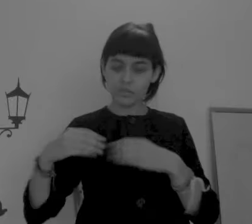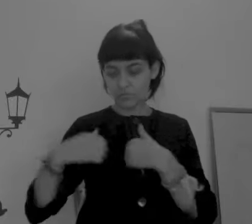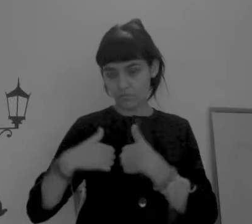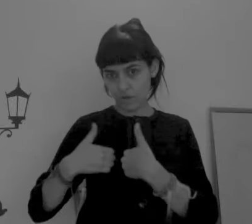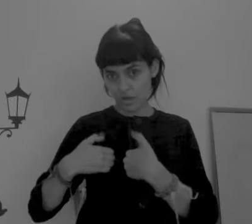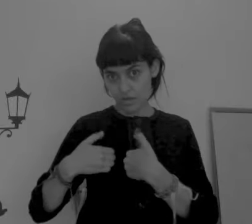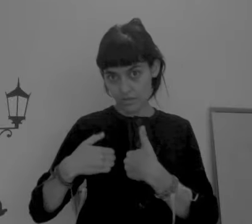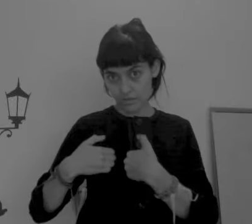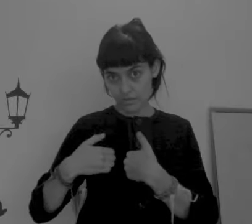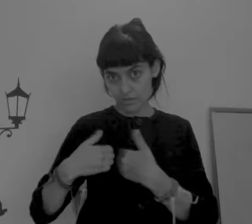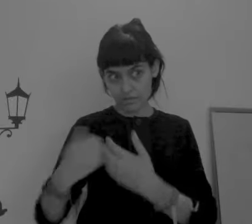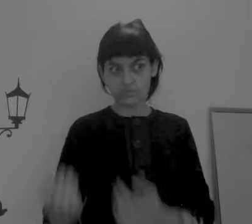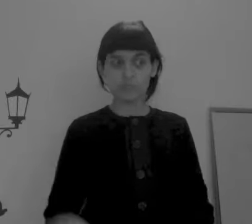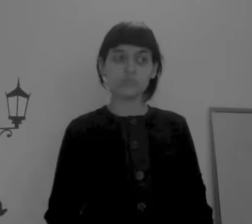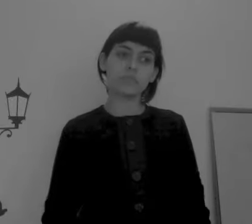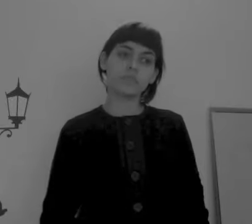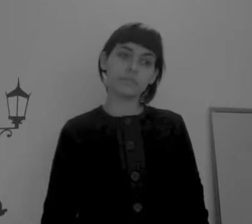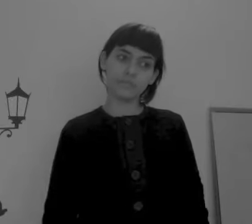my Valentine.